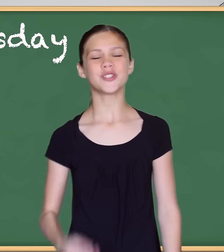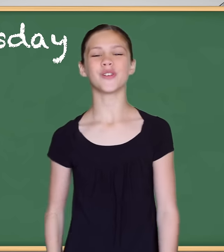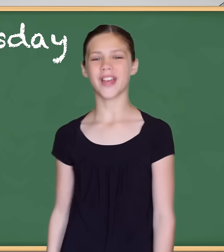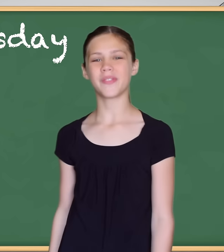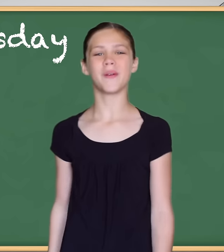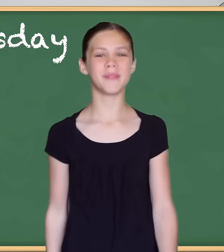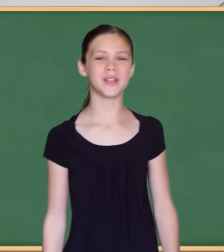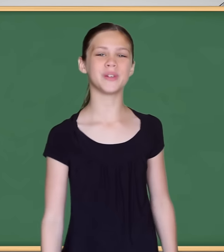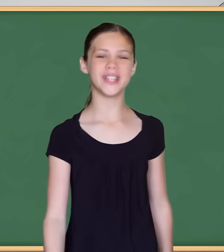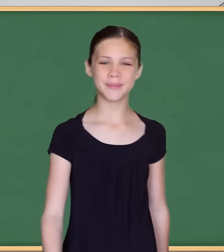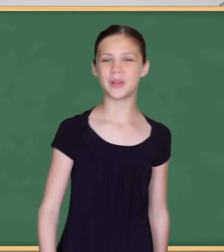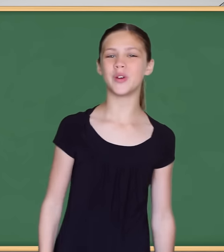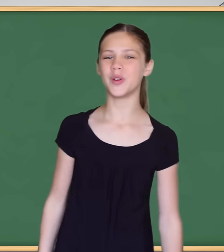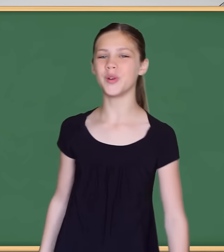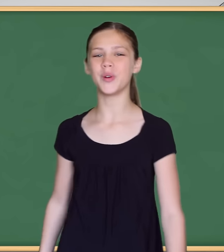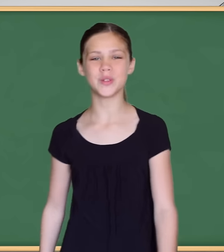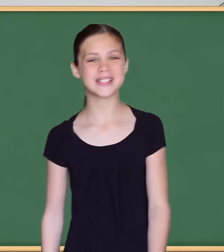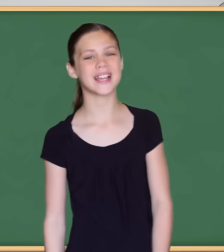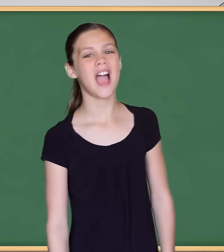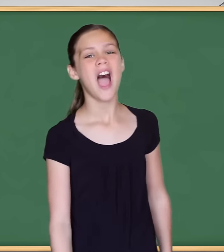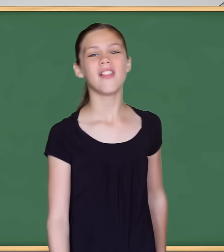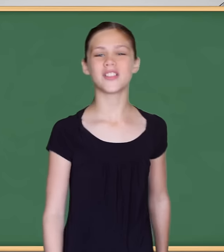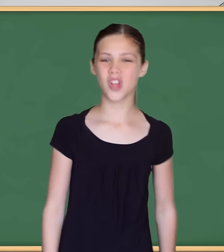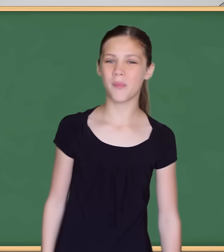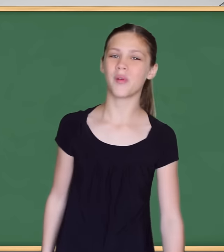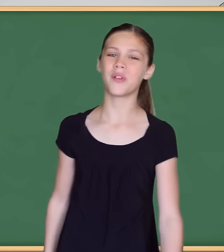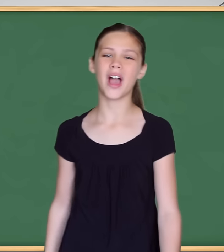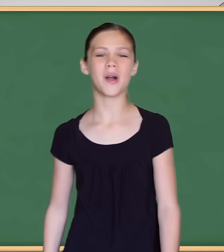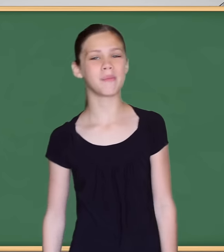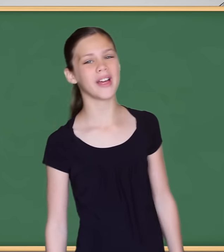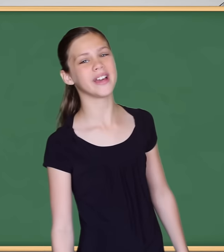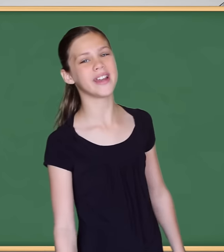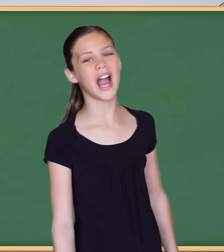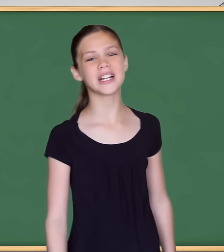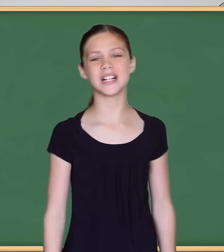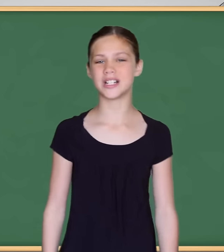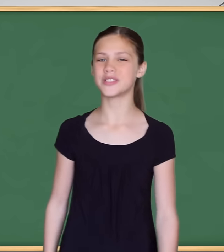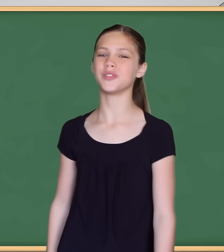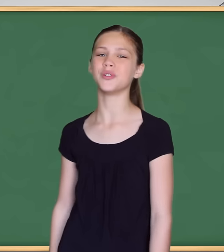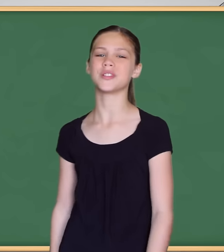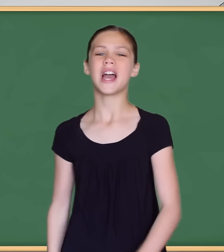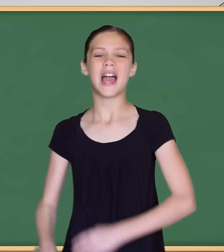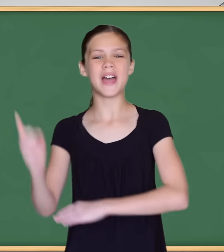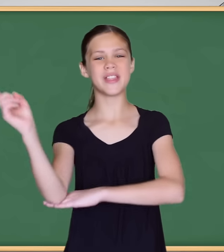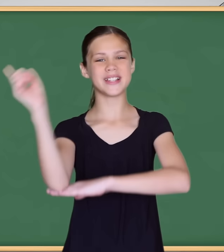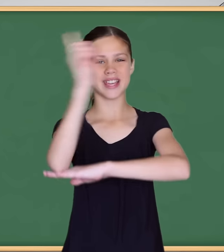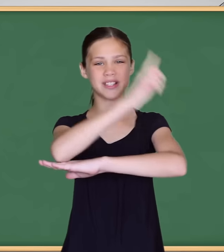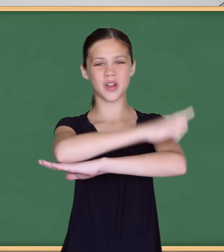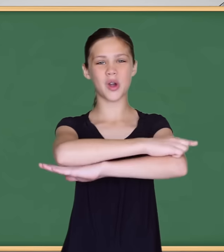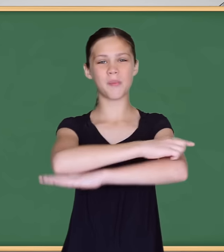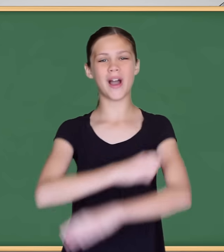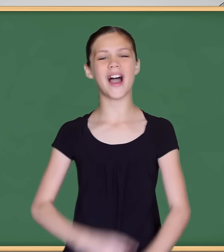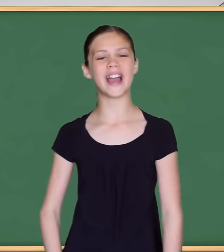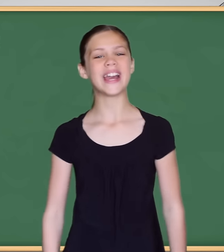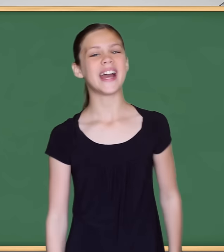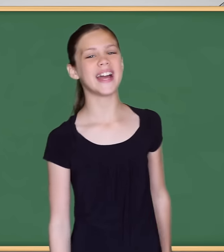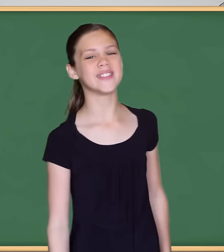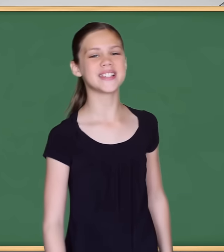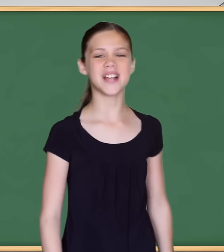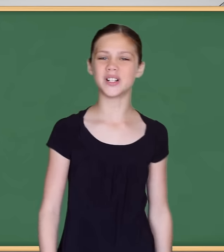don't get the midweek blues. Let's jump around playing our kazoos. And the days go by and the sun